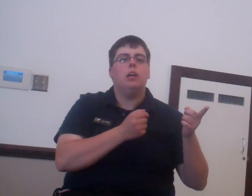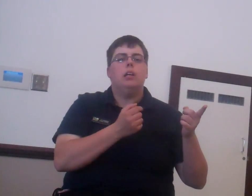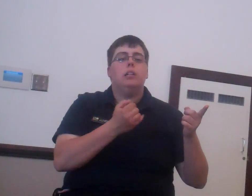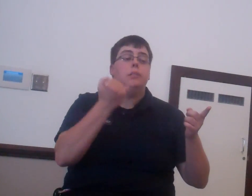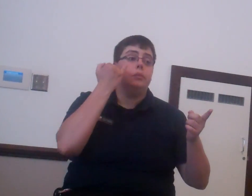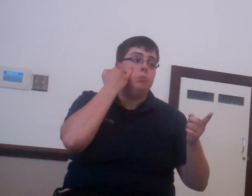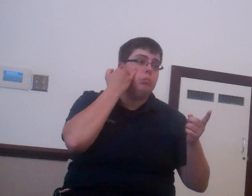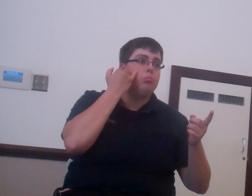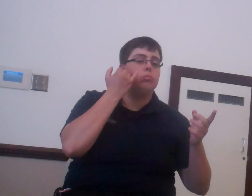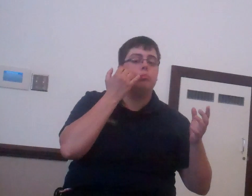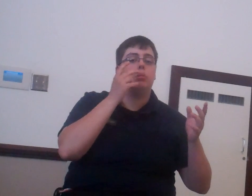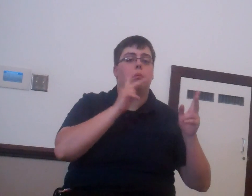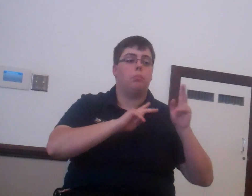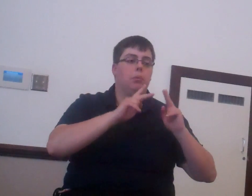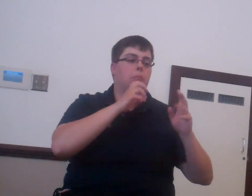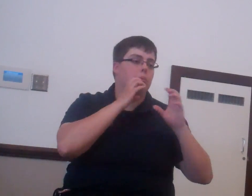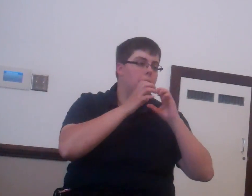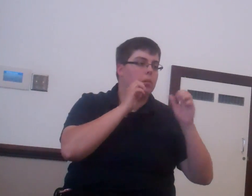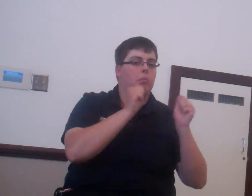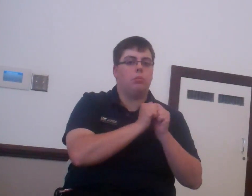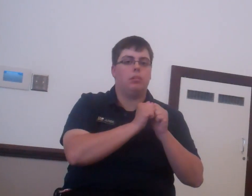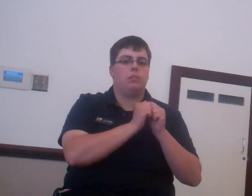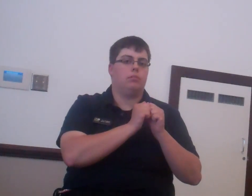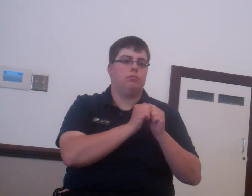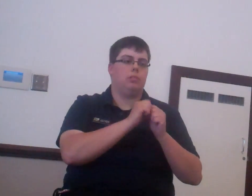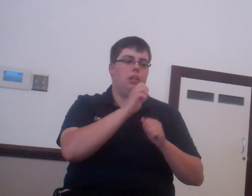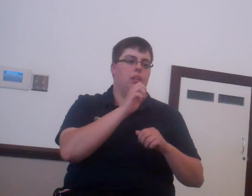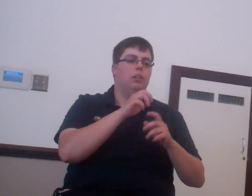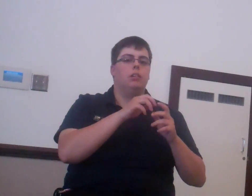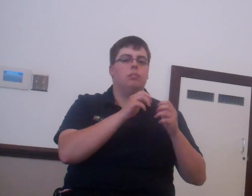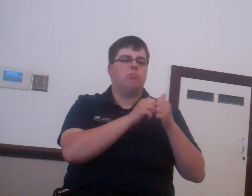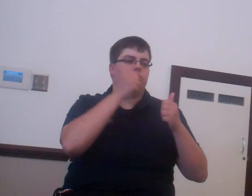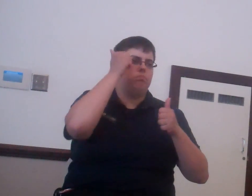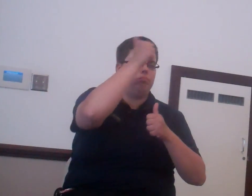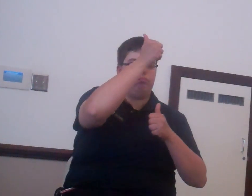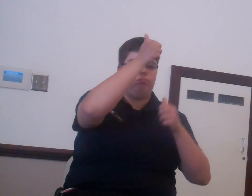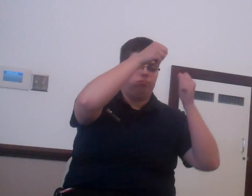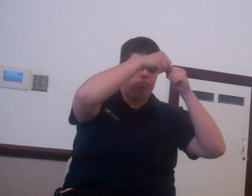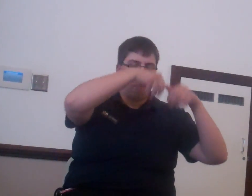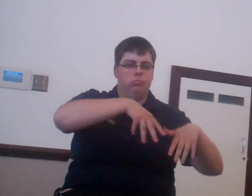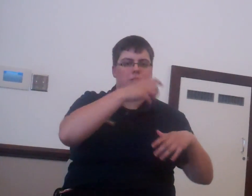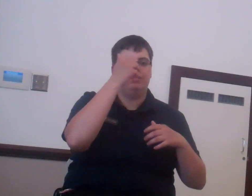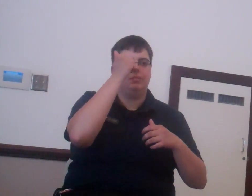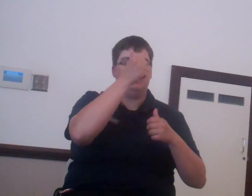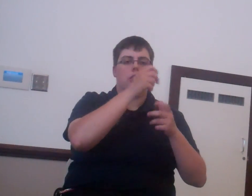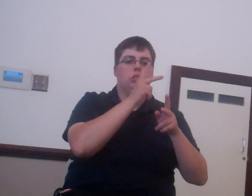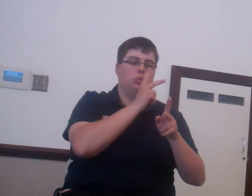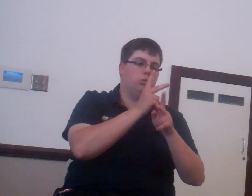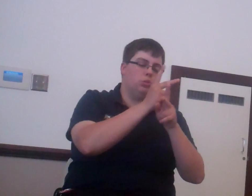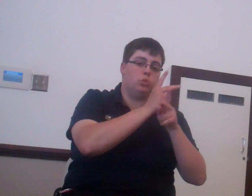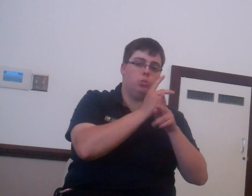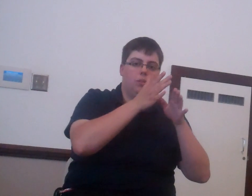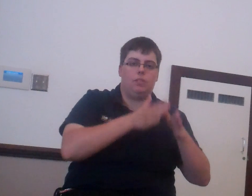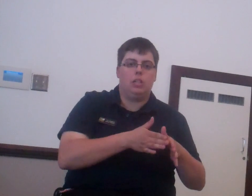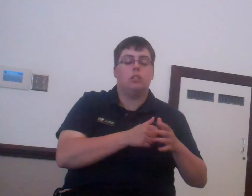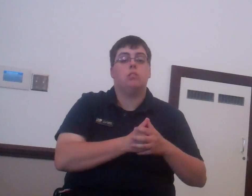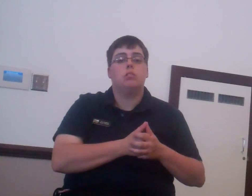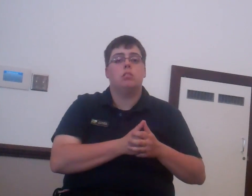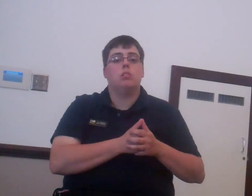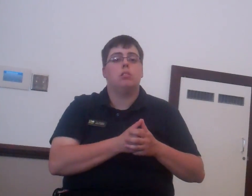editor-in-chief, right? Maybe the writers don't all talk to one another that much because there's not a whole lot of reason to do so, but most of them all just kind of check in with the editor. And so